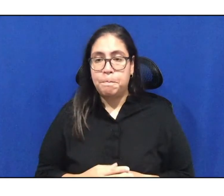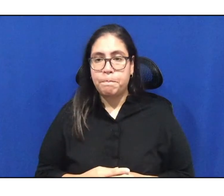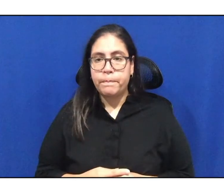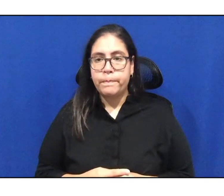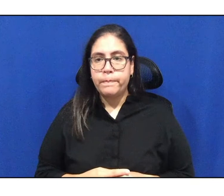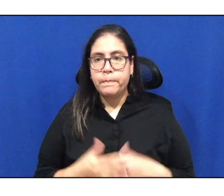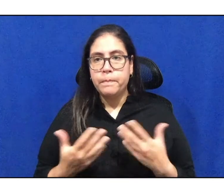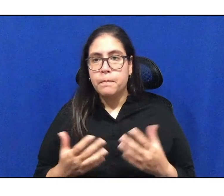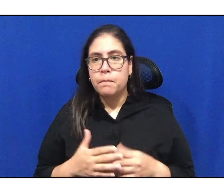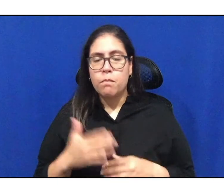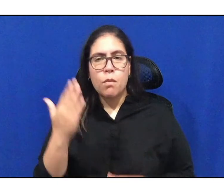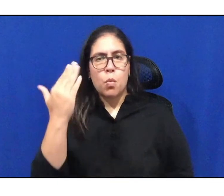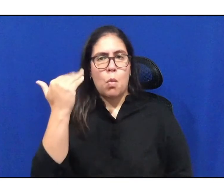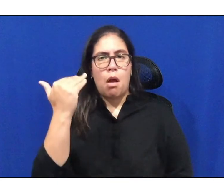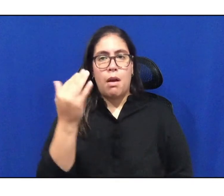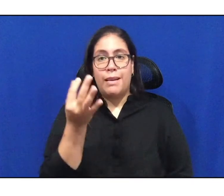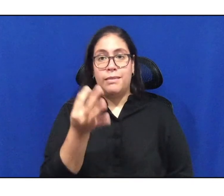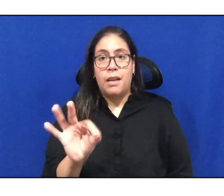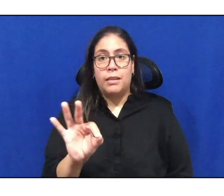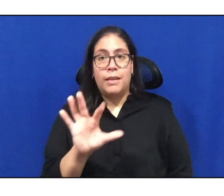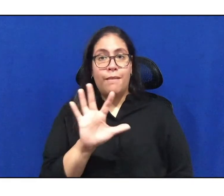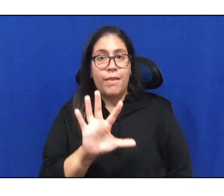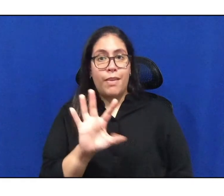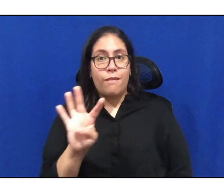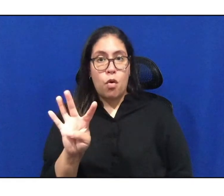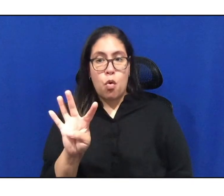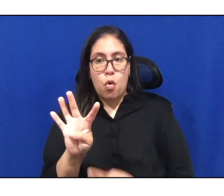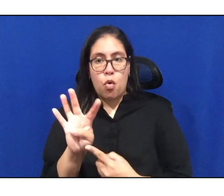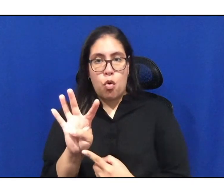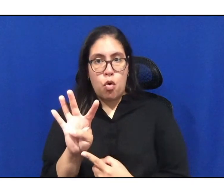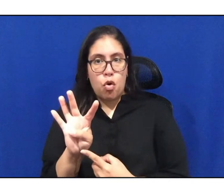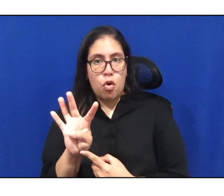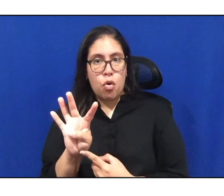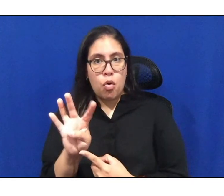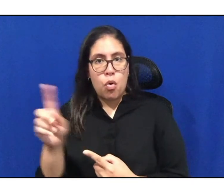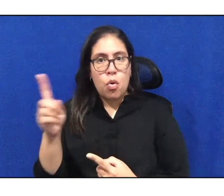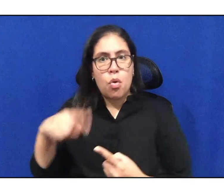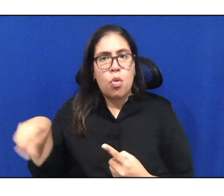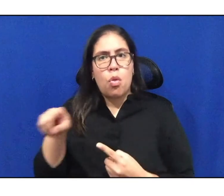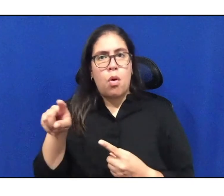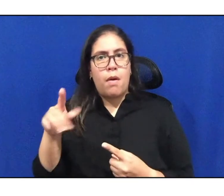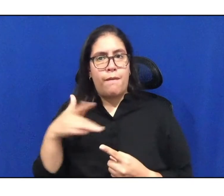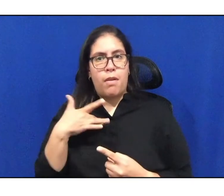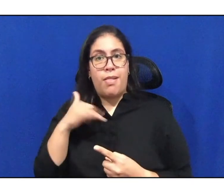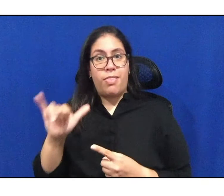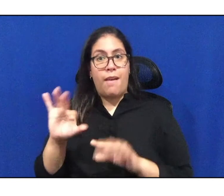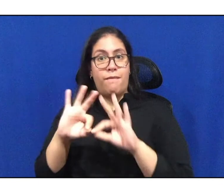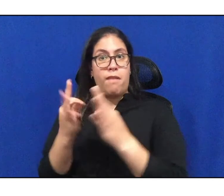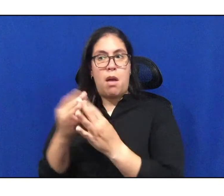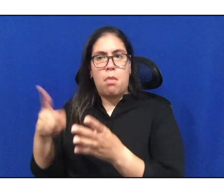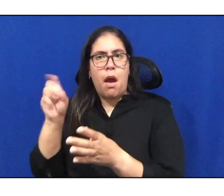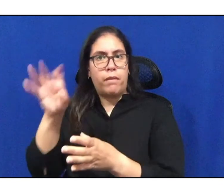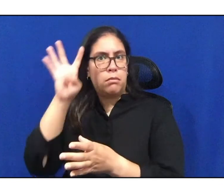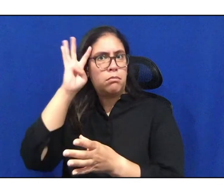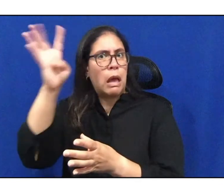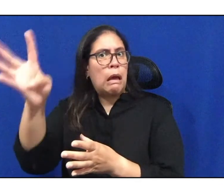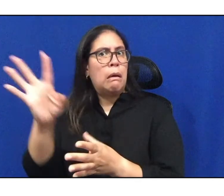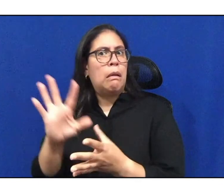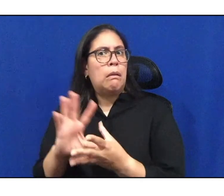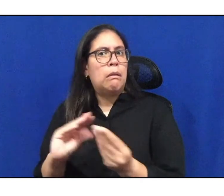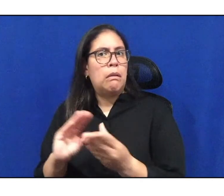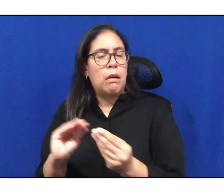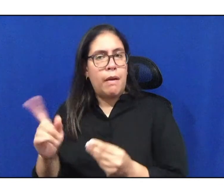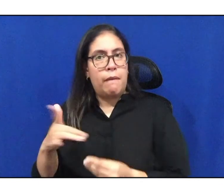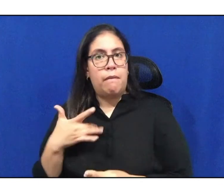why in 1954 did the Bryants need to make up that story? Why did they feel that they had